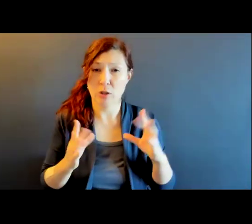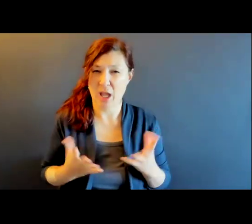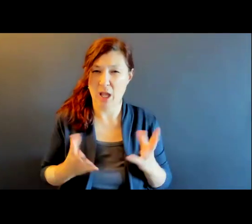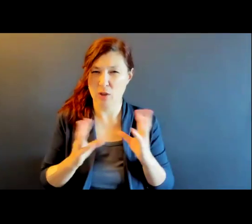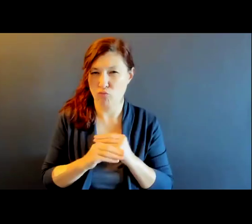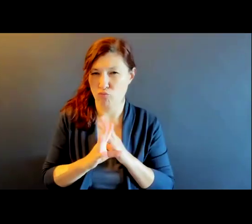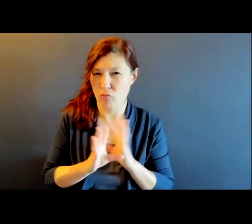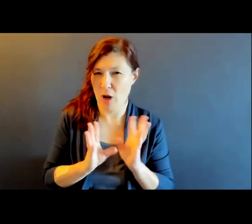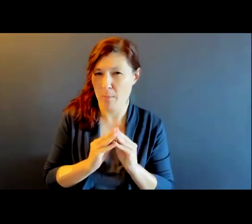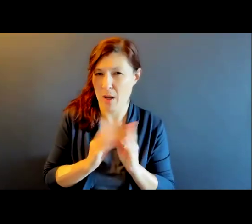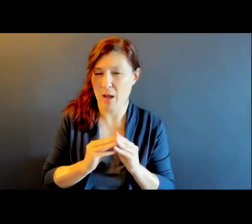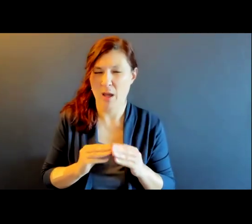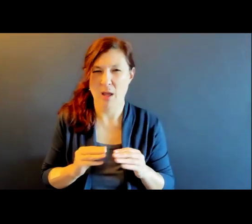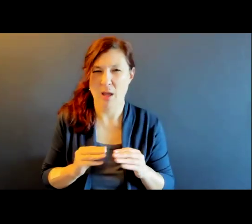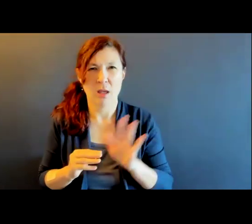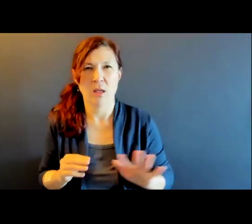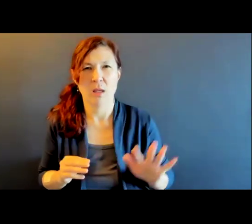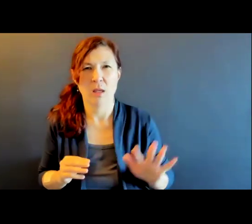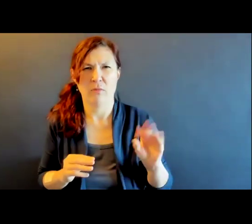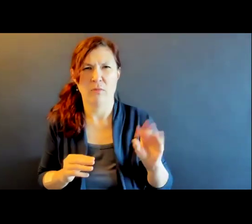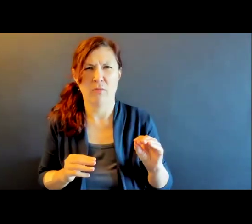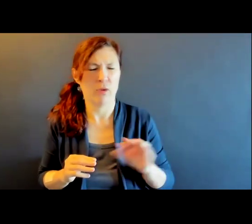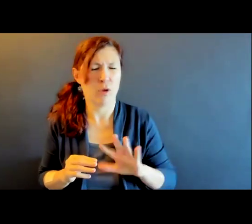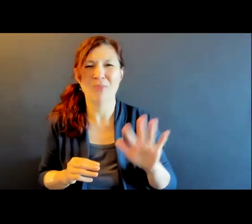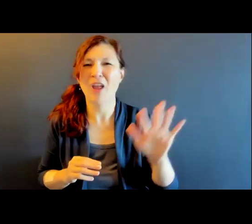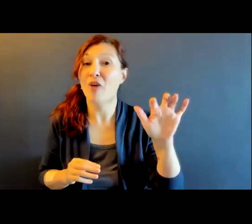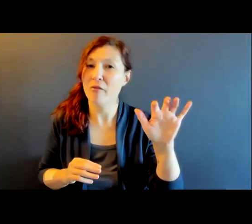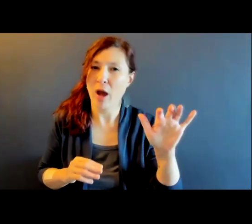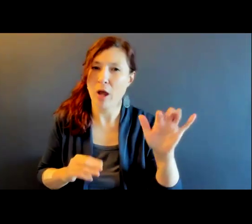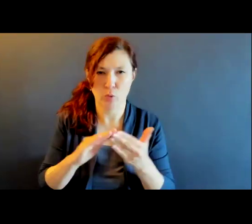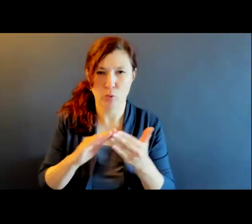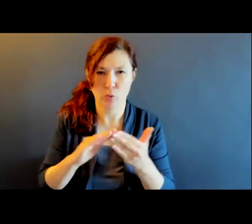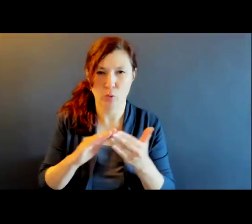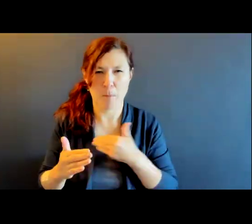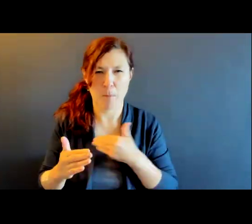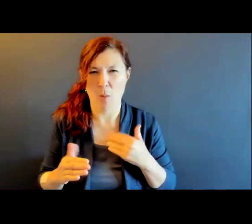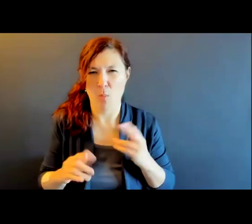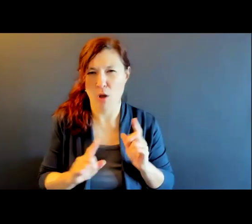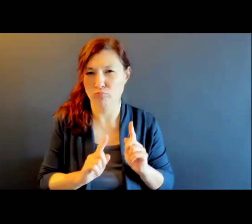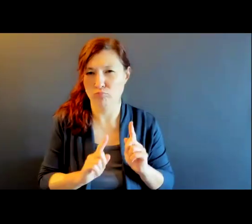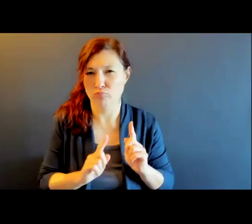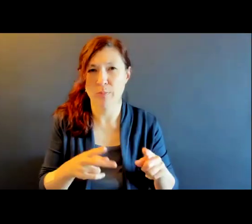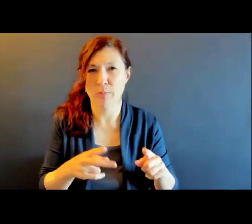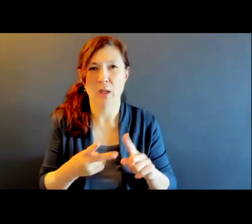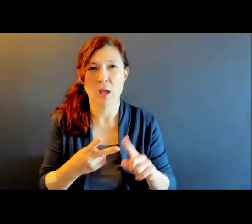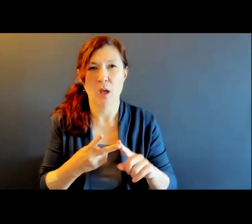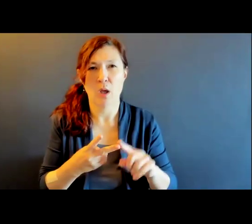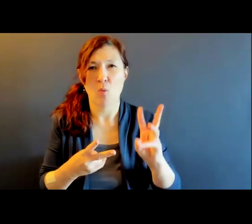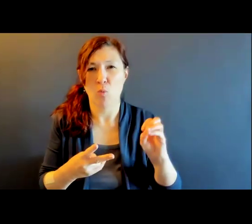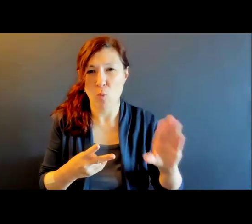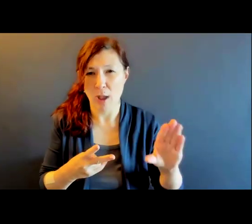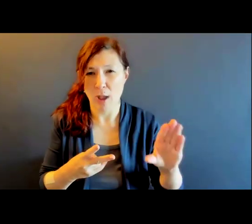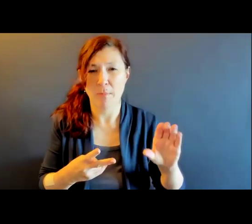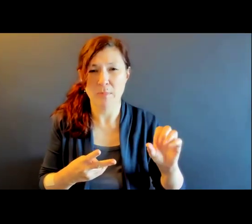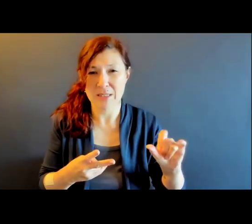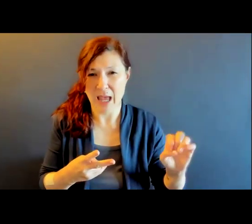about 50 community members, or 500 community members, a website and a video that was shared through multiple